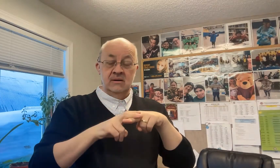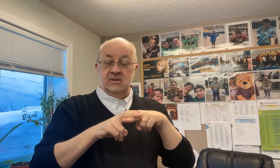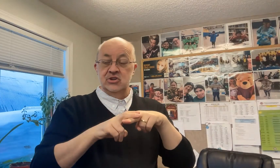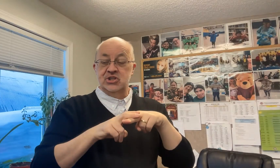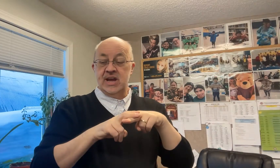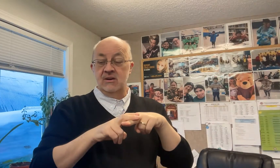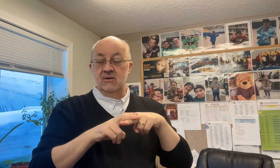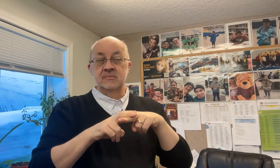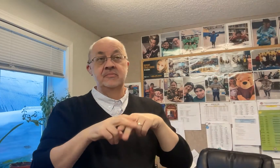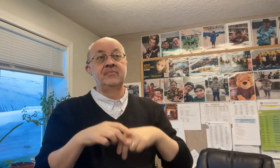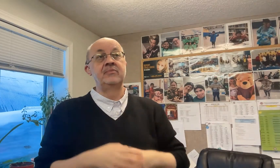chair.